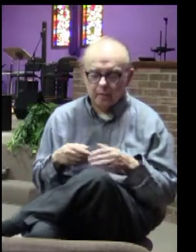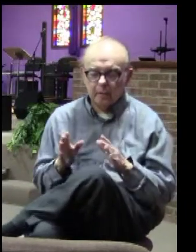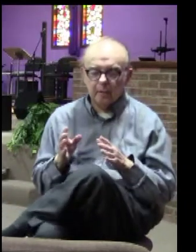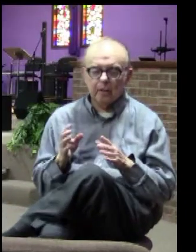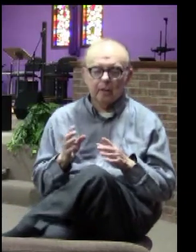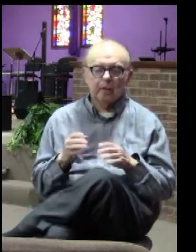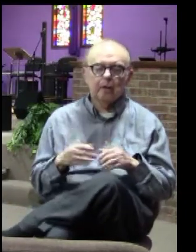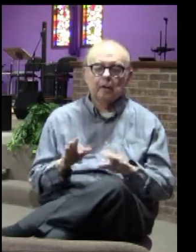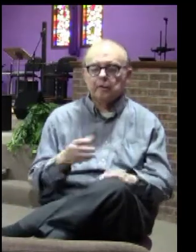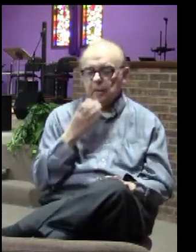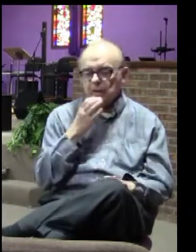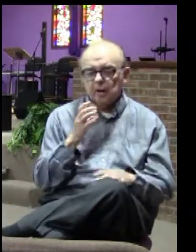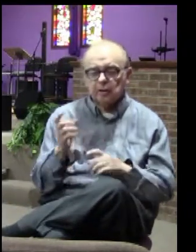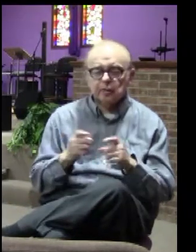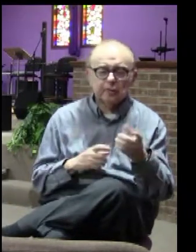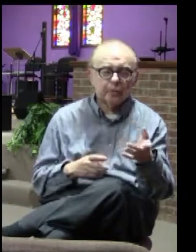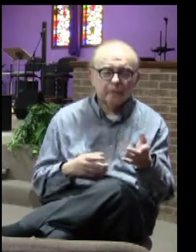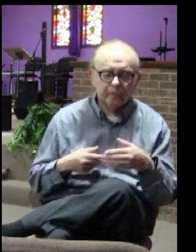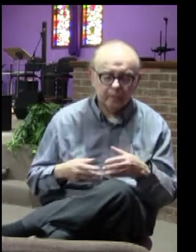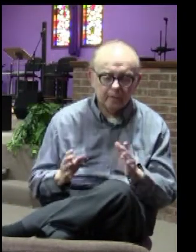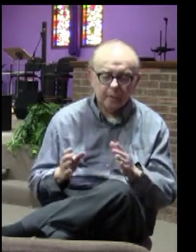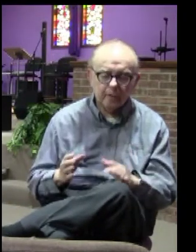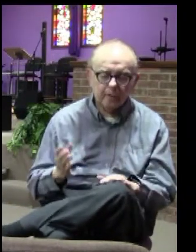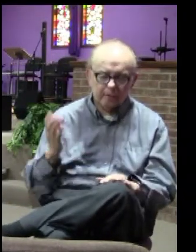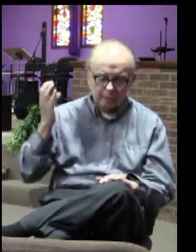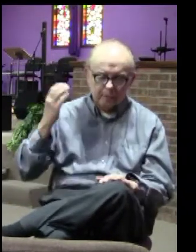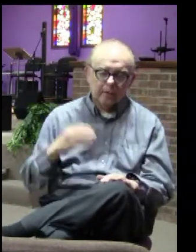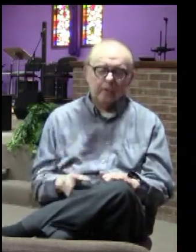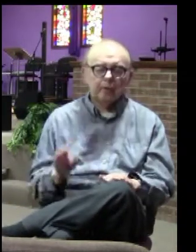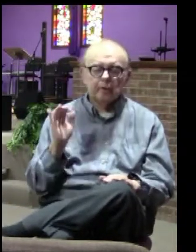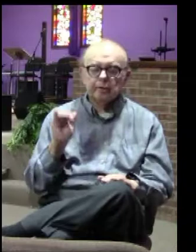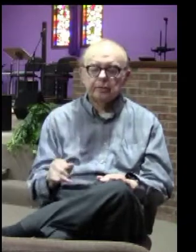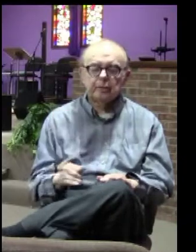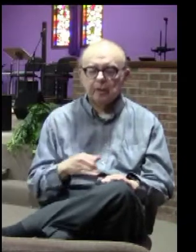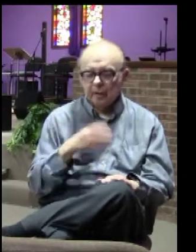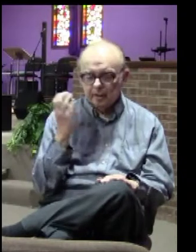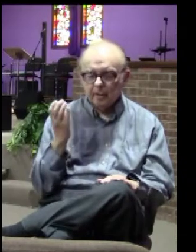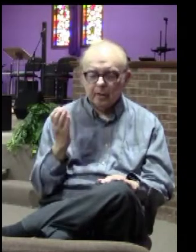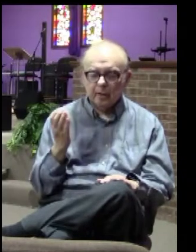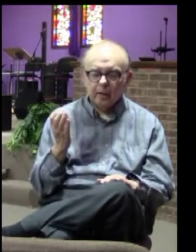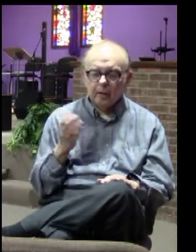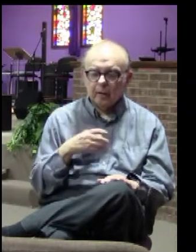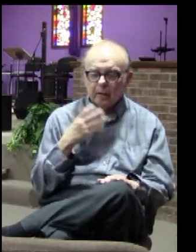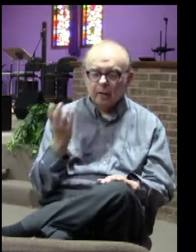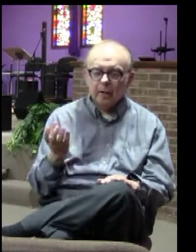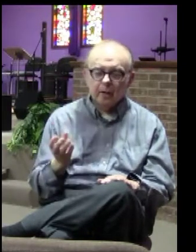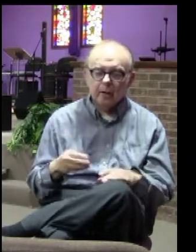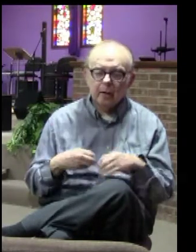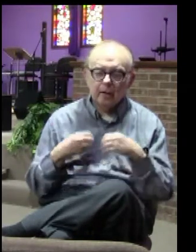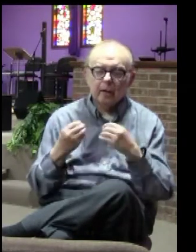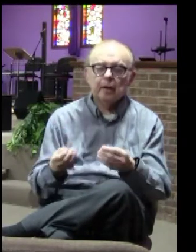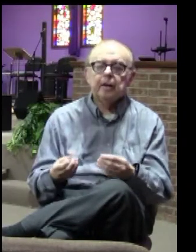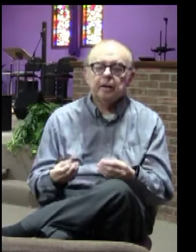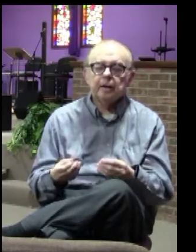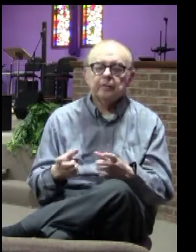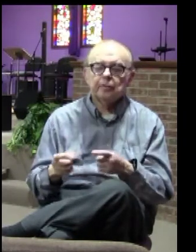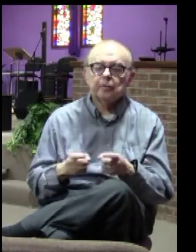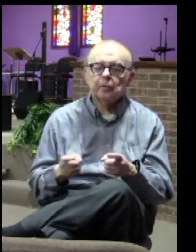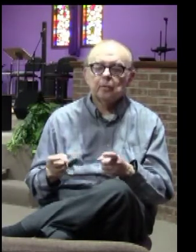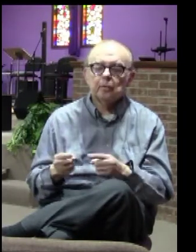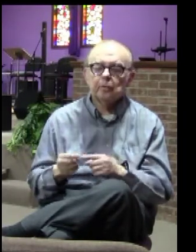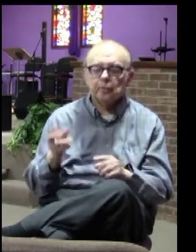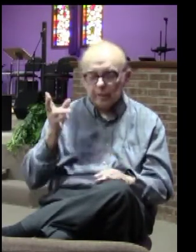by letting anger control you. Don't let the sun go down while you're still angry, or anger give a foothold to the devil.